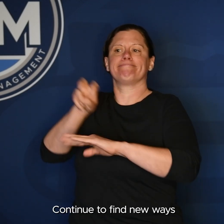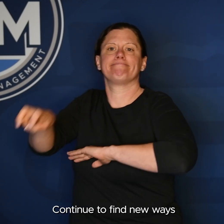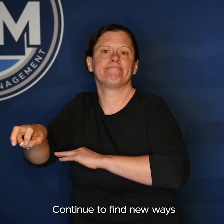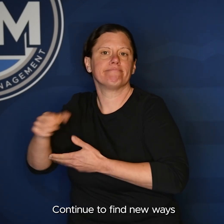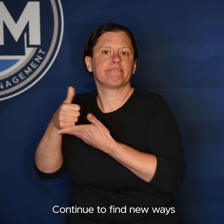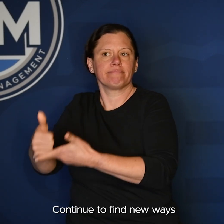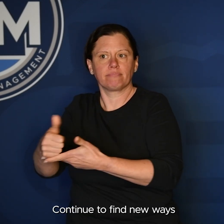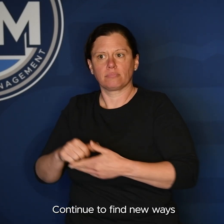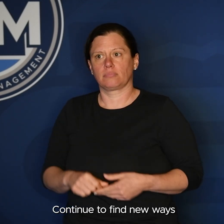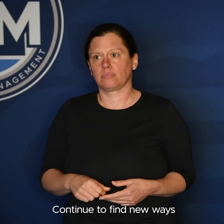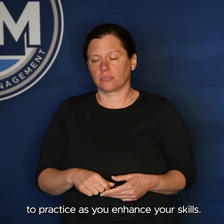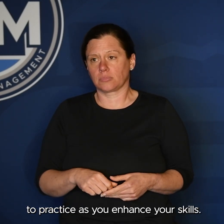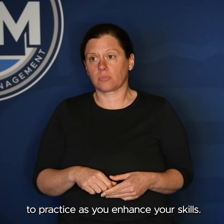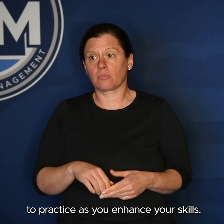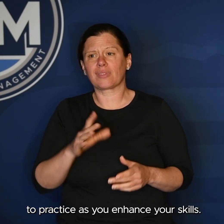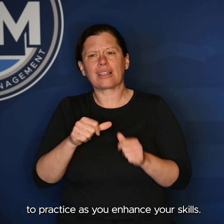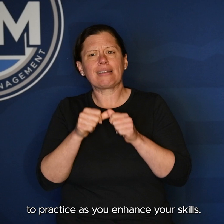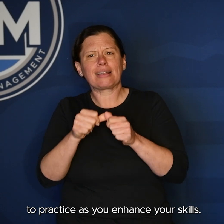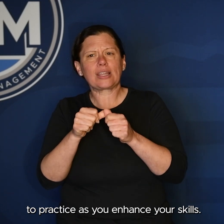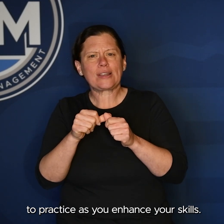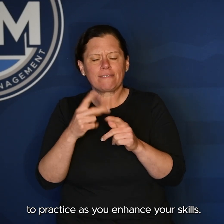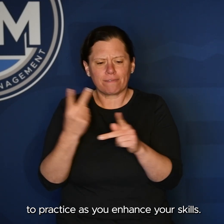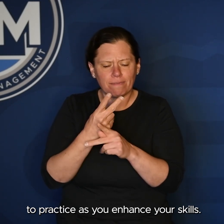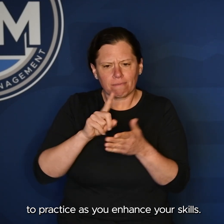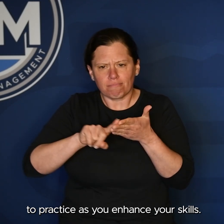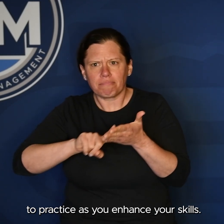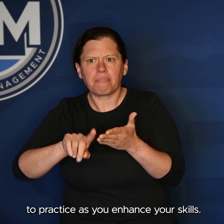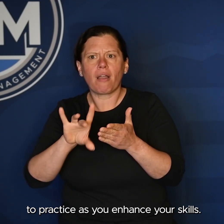Continue to find new ways to practice as you enhance your skills.